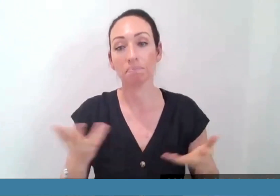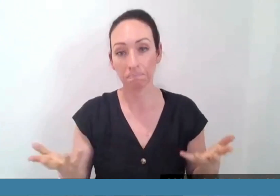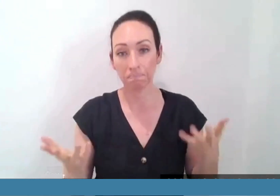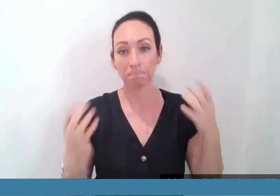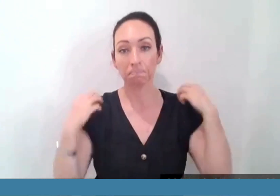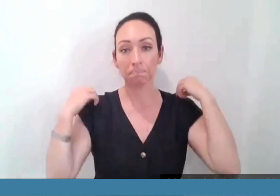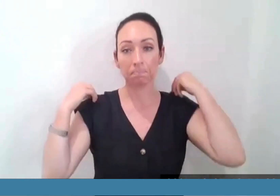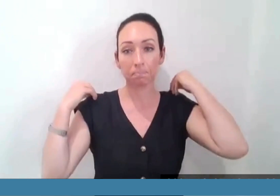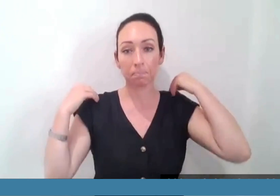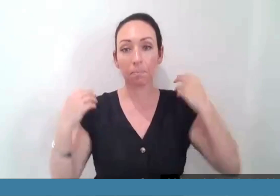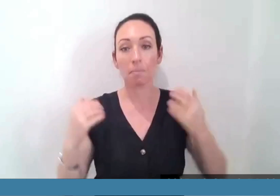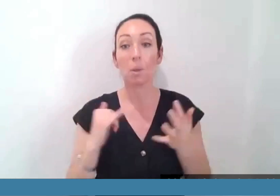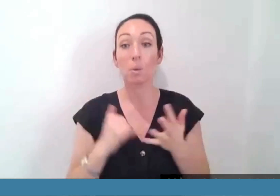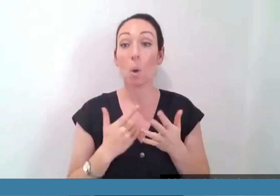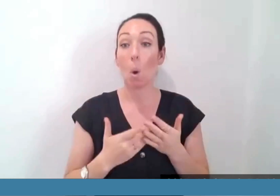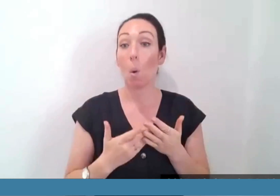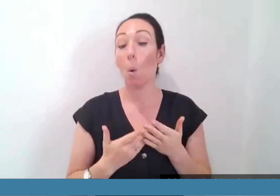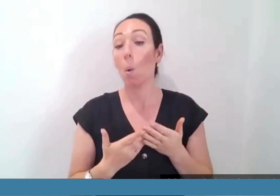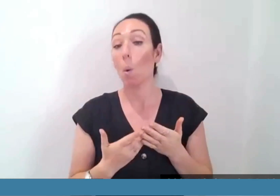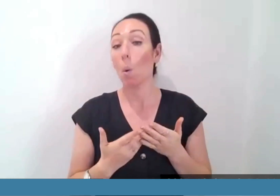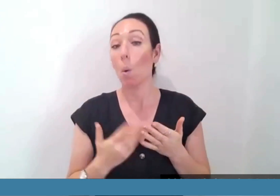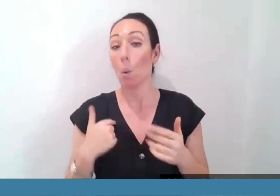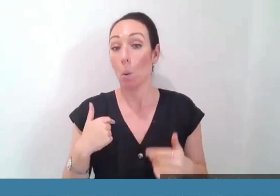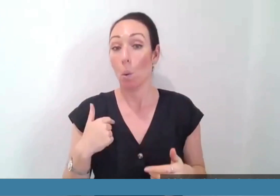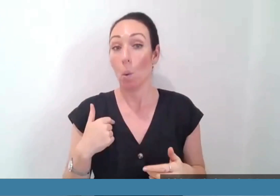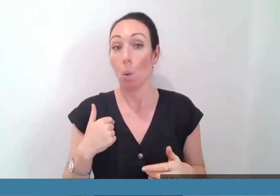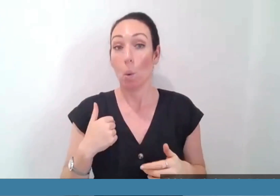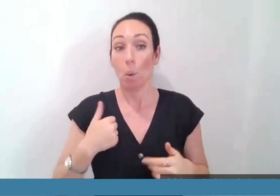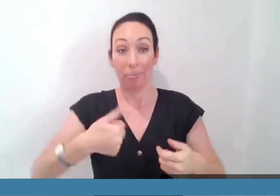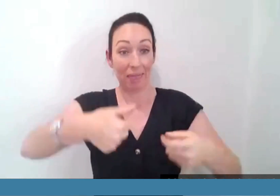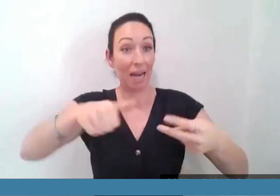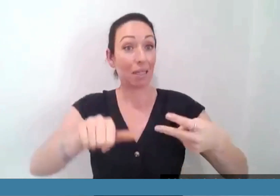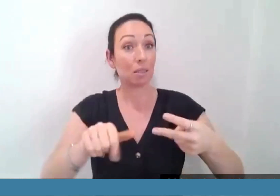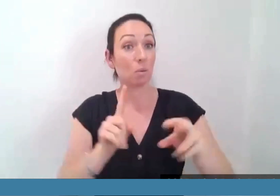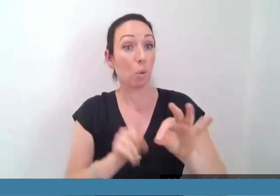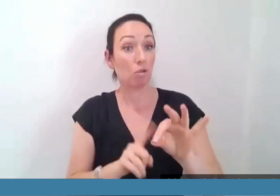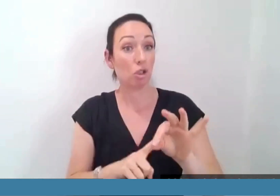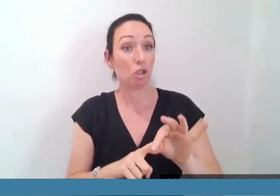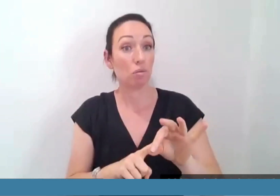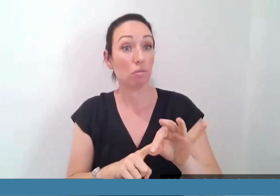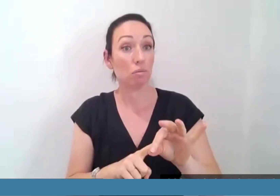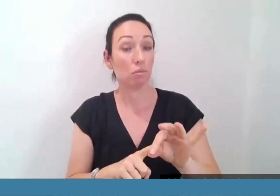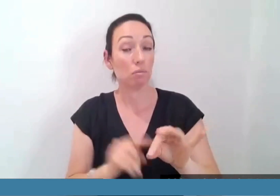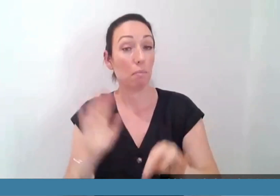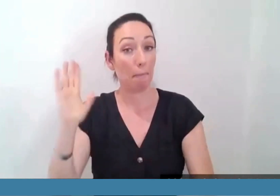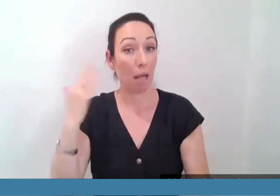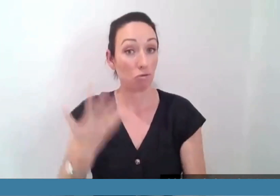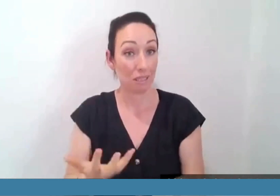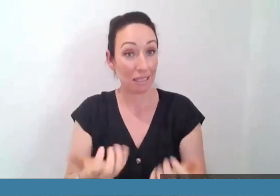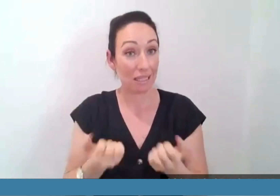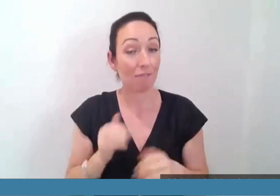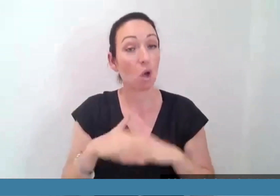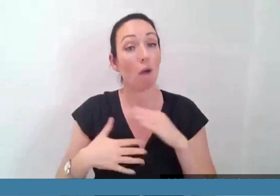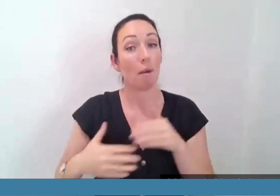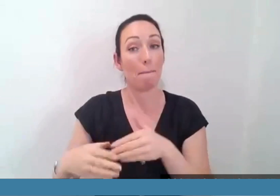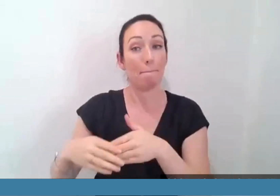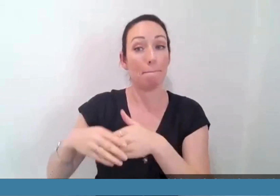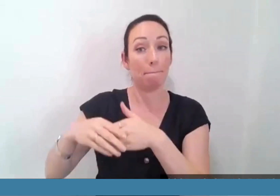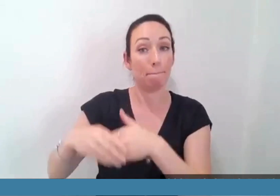So in the meantime, the next question that came through was in terms of partnerships.